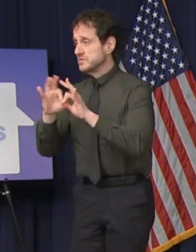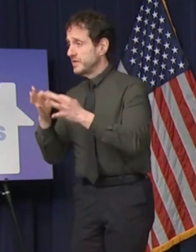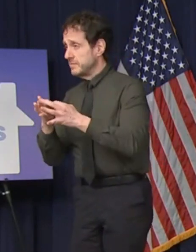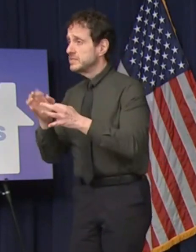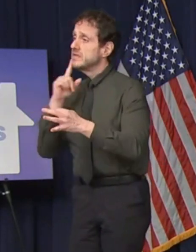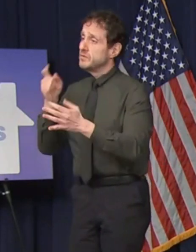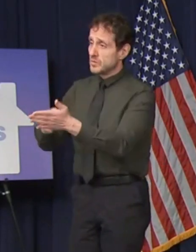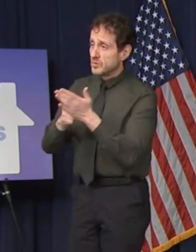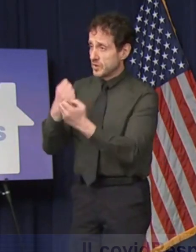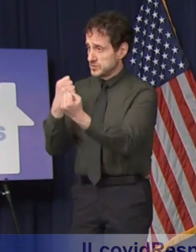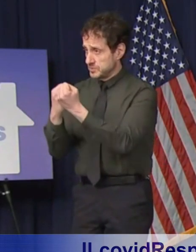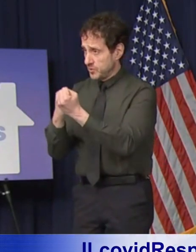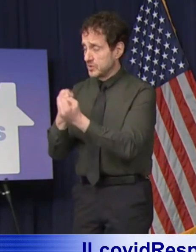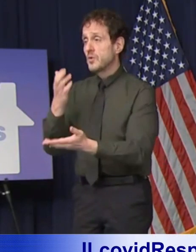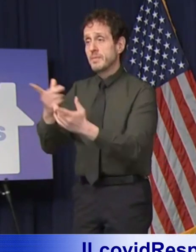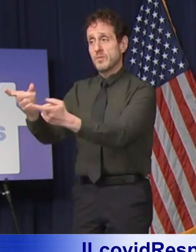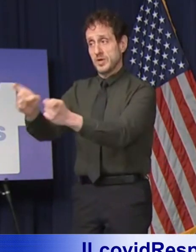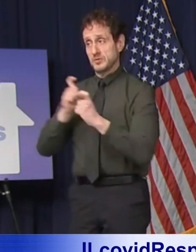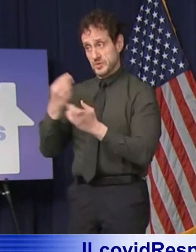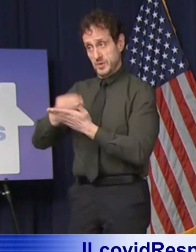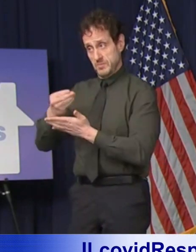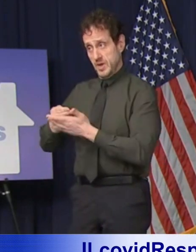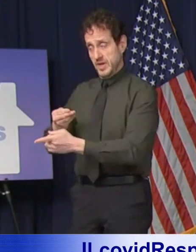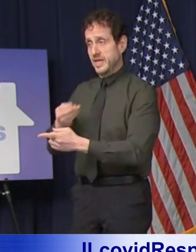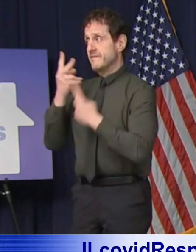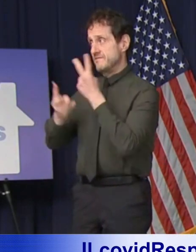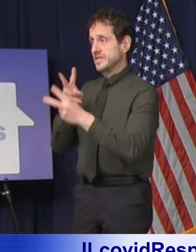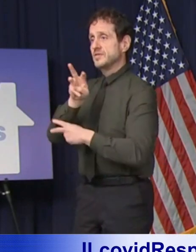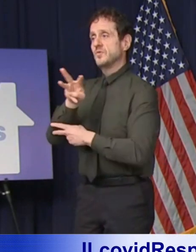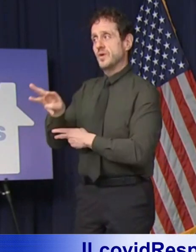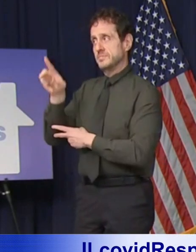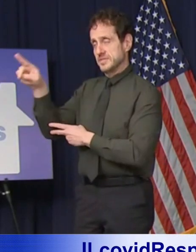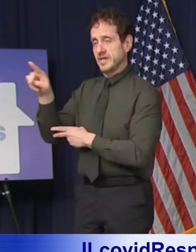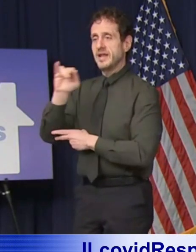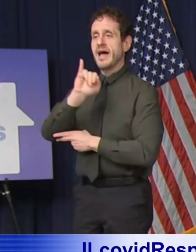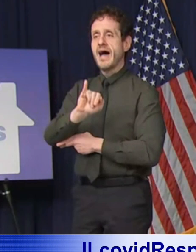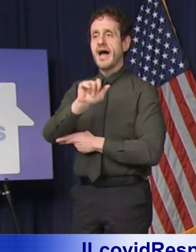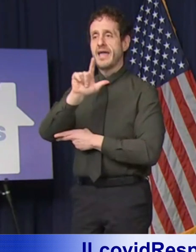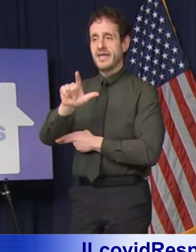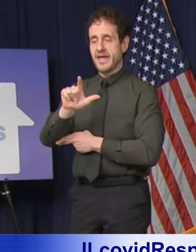contribute, should visit the same website. It's